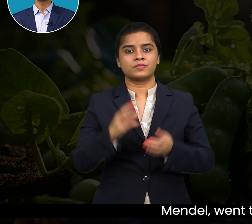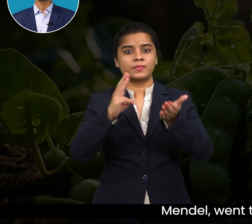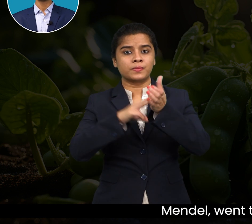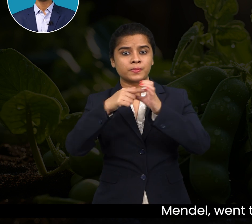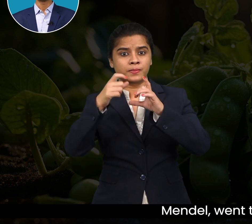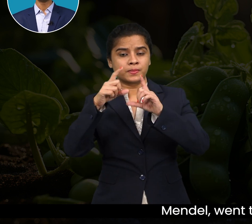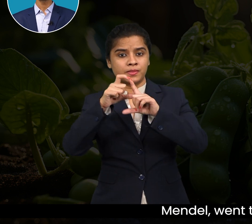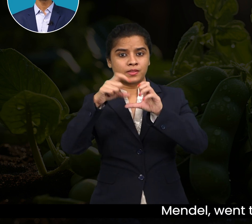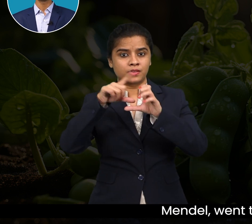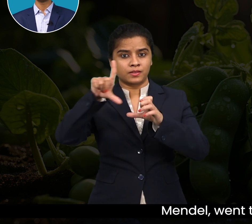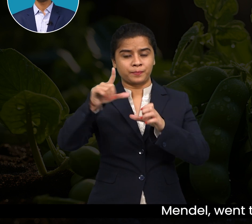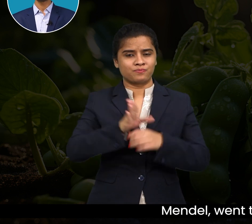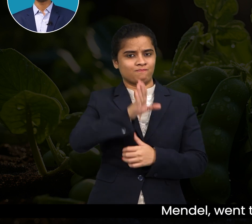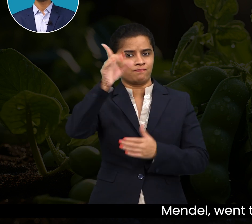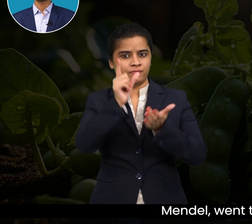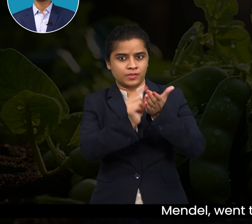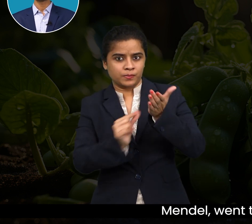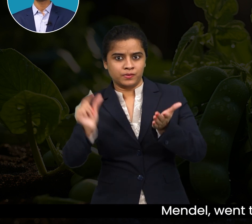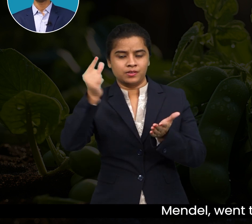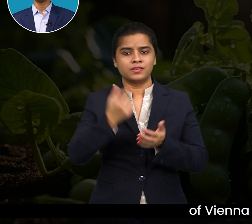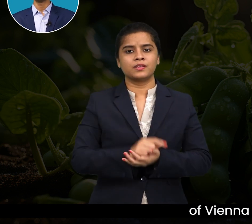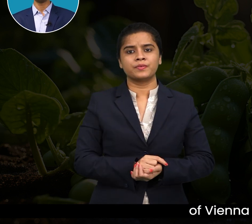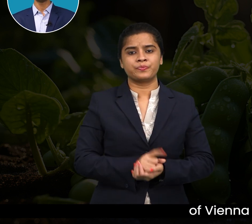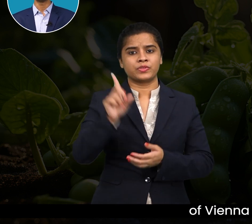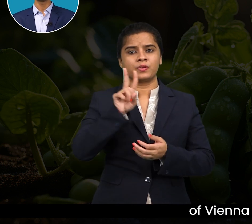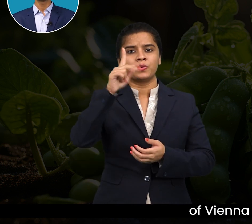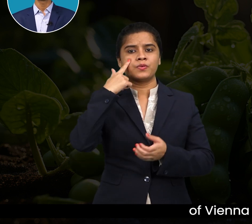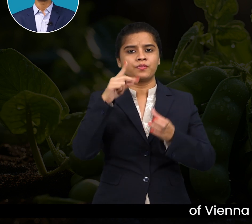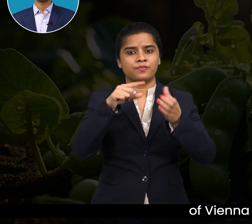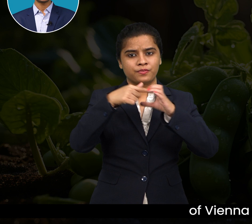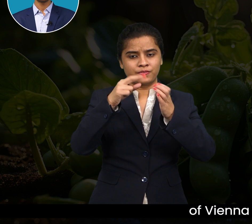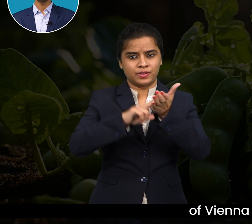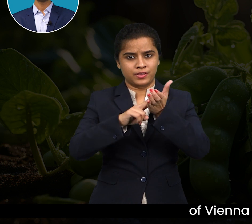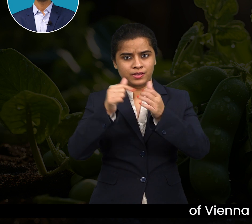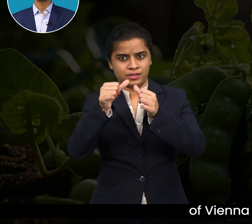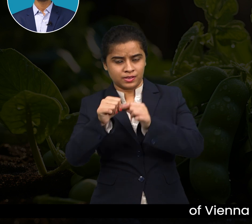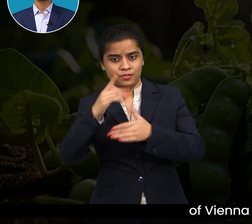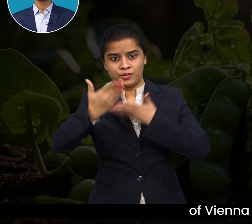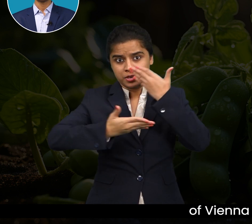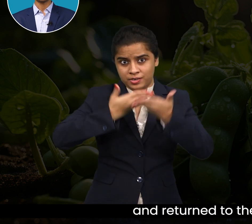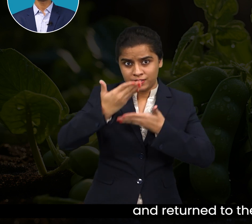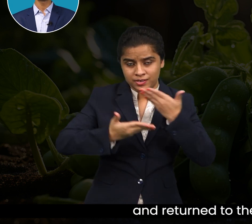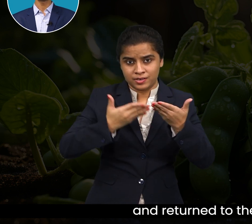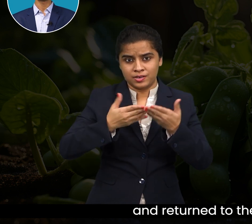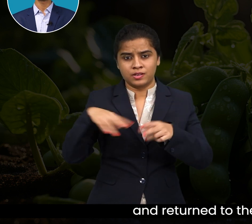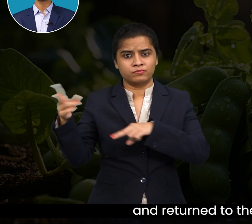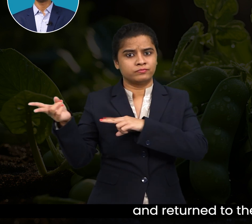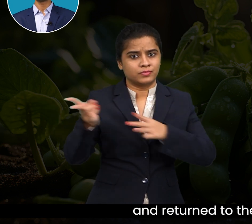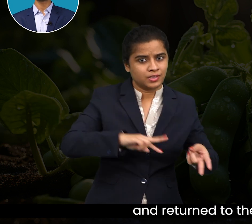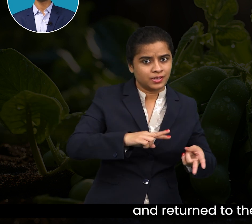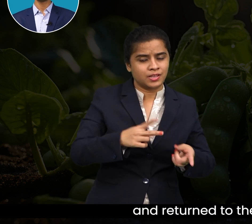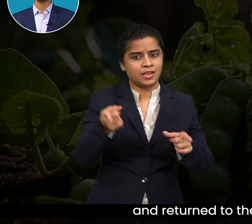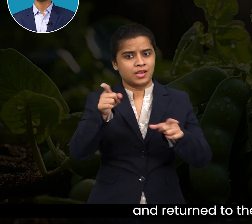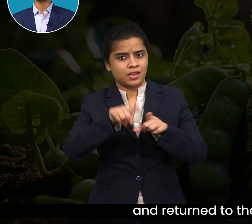Mendel went to the University of Vienna for training and returned to